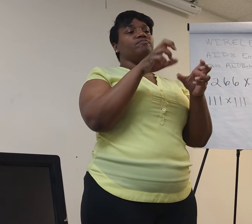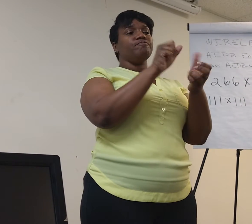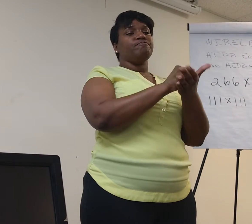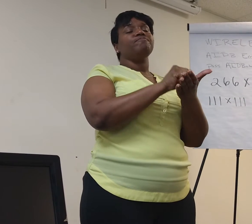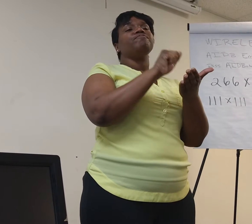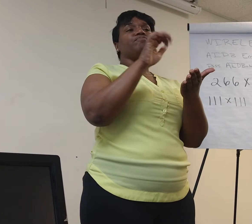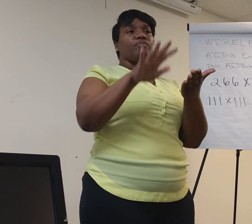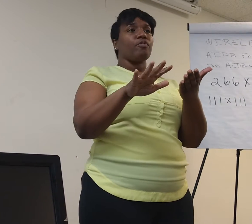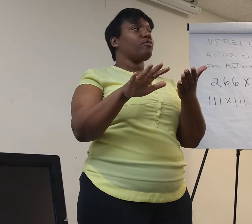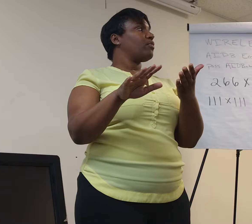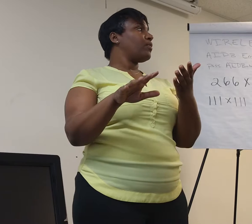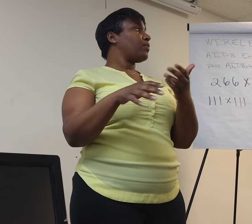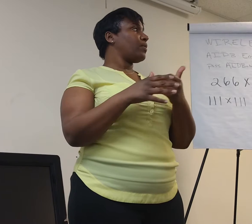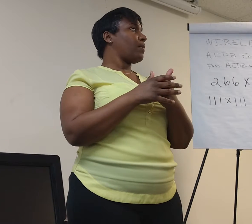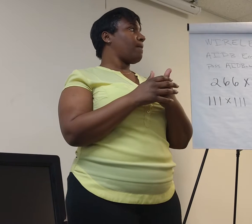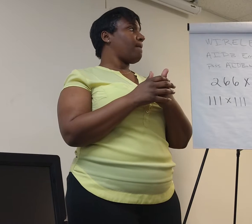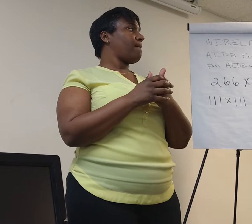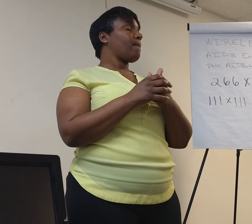Yeah, number 3 is going to be scrape.